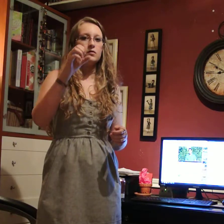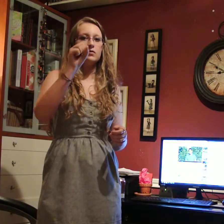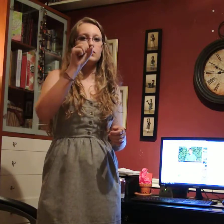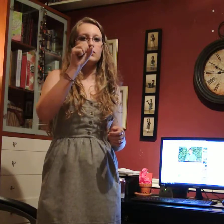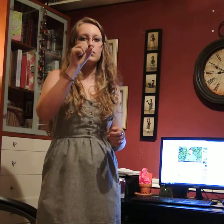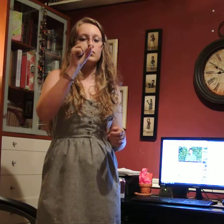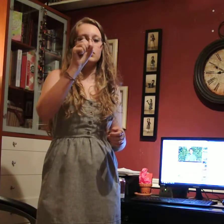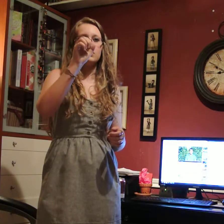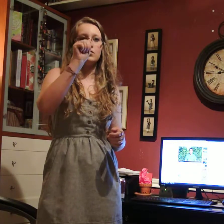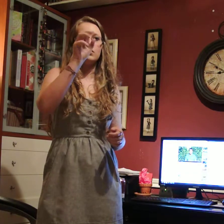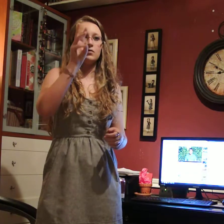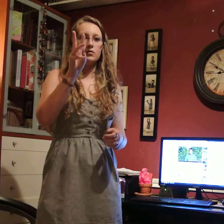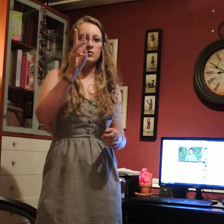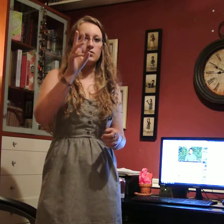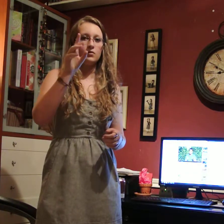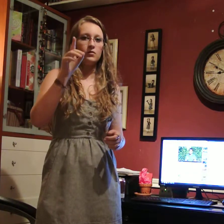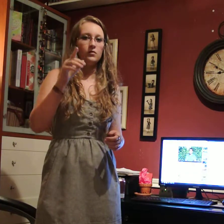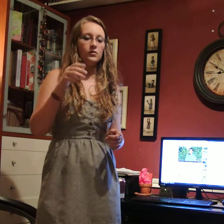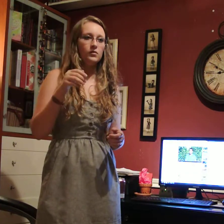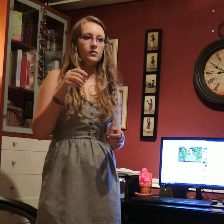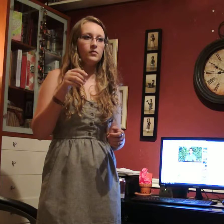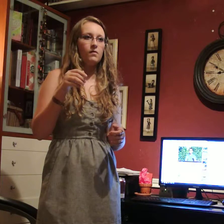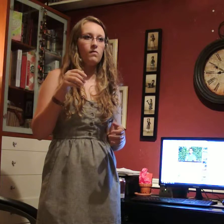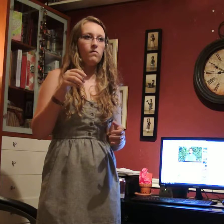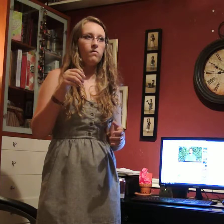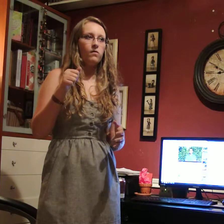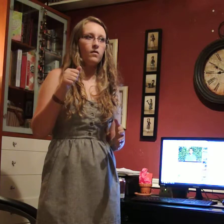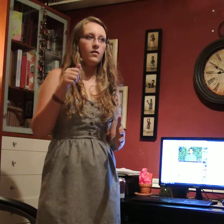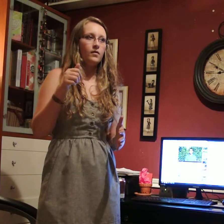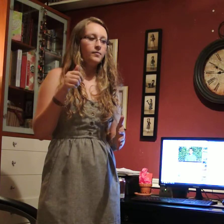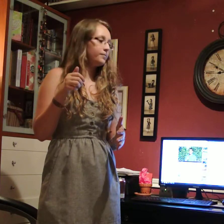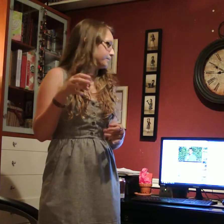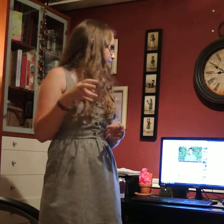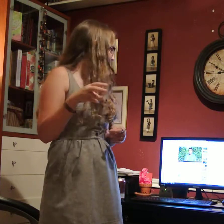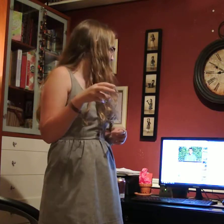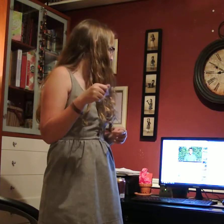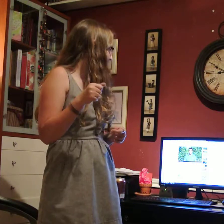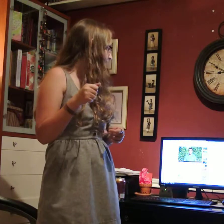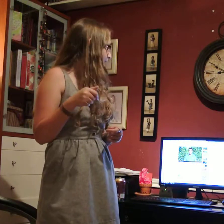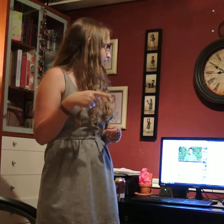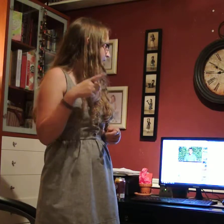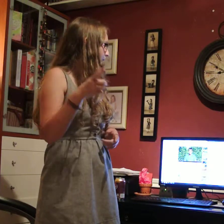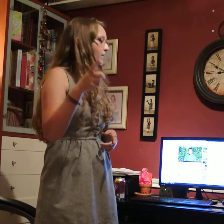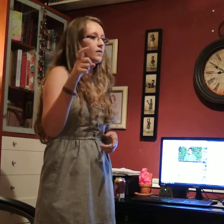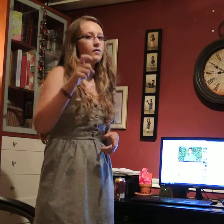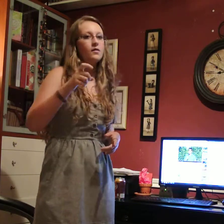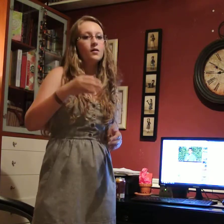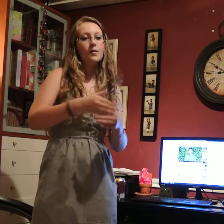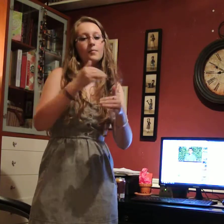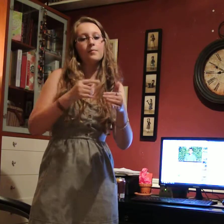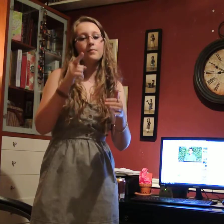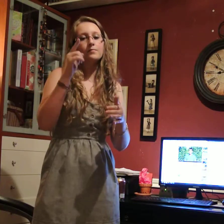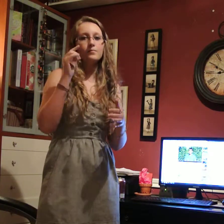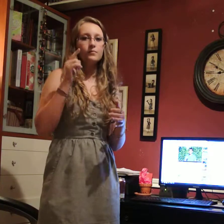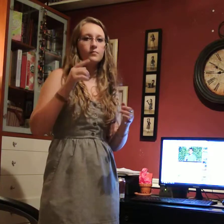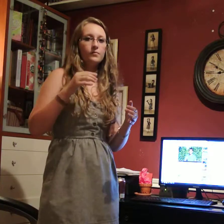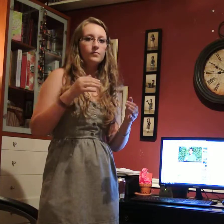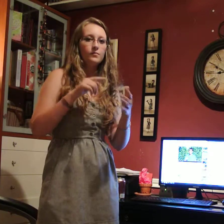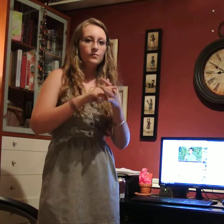to give your local council a call just to make sure that your structure is going to fit within the local building guidelines. If your deck exceeds a certain height or a